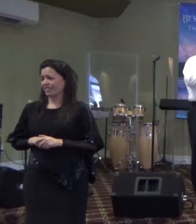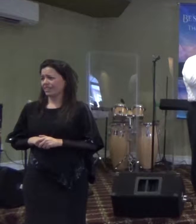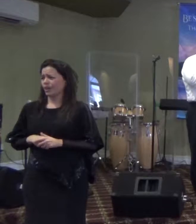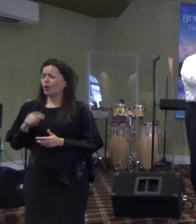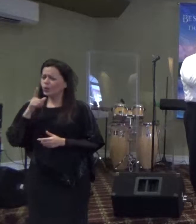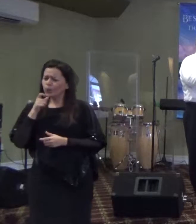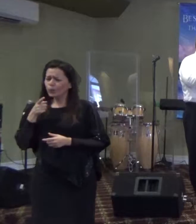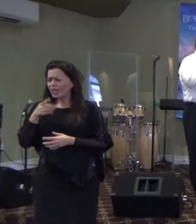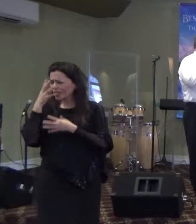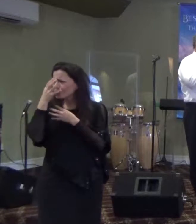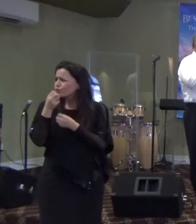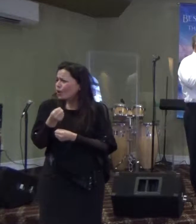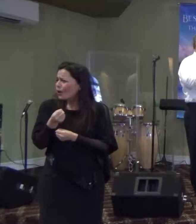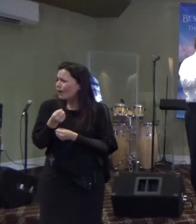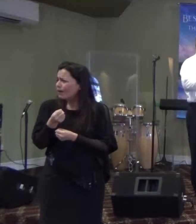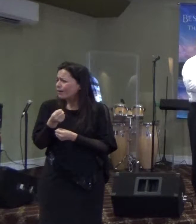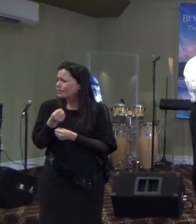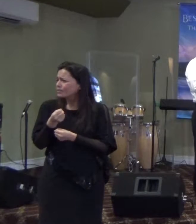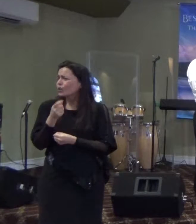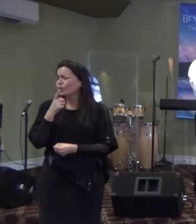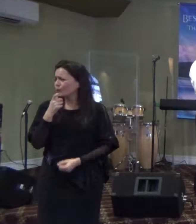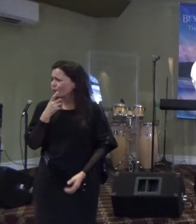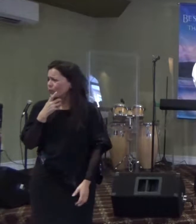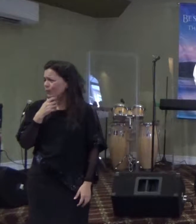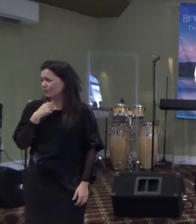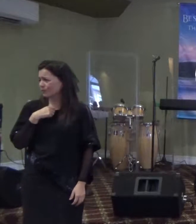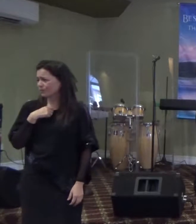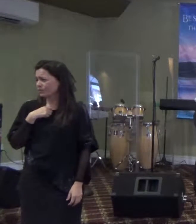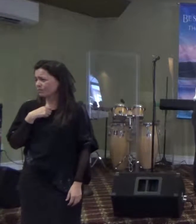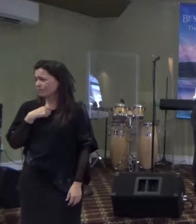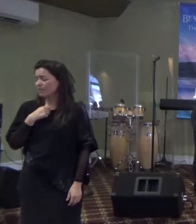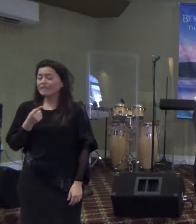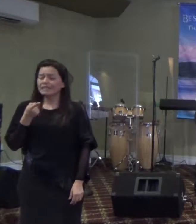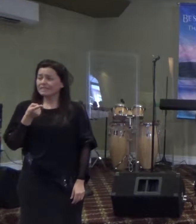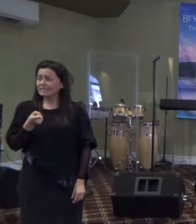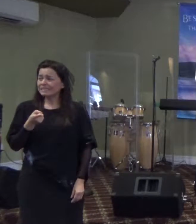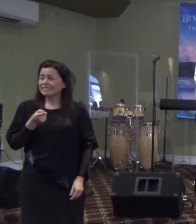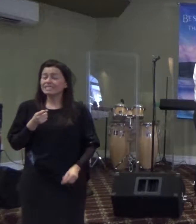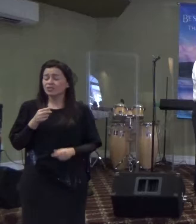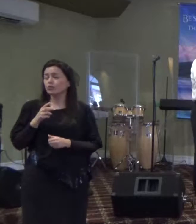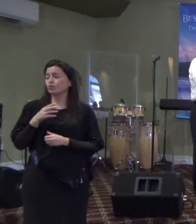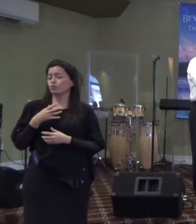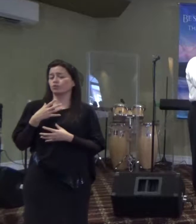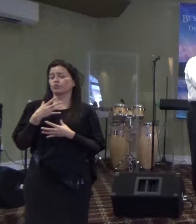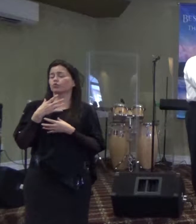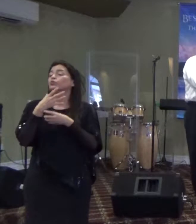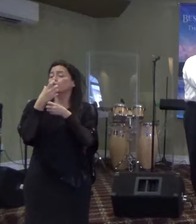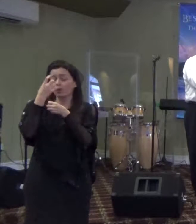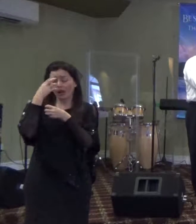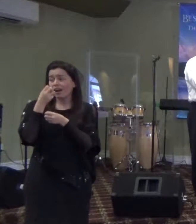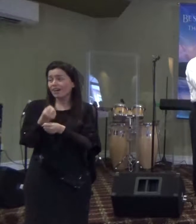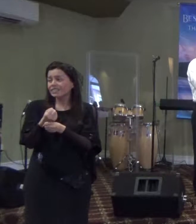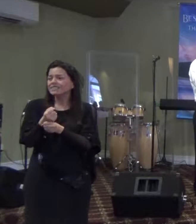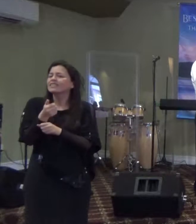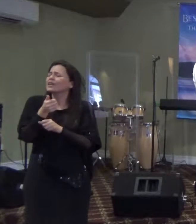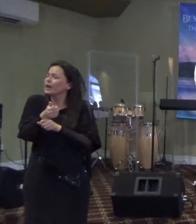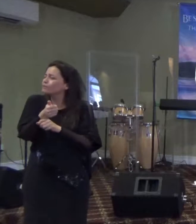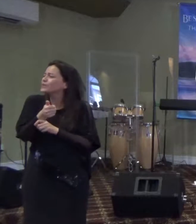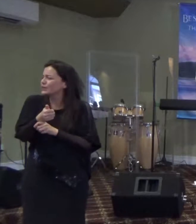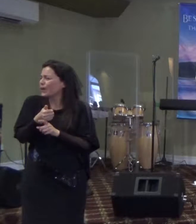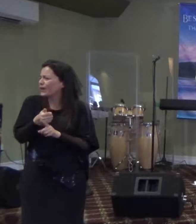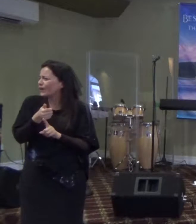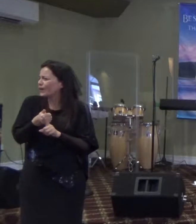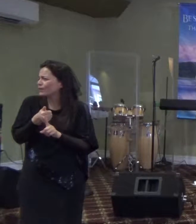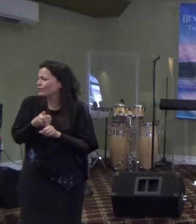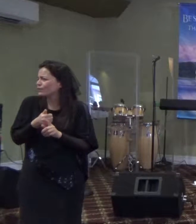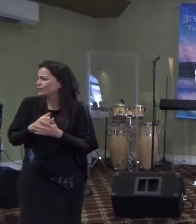Dios? asking? God? ¿O lo está pensando porque Or he's ve just thinking because he sees todo lo que tiene, all the things that he todo